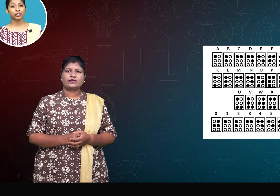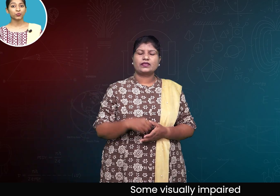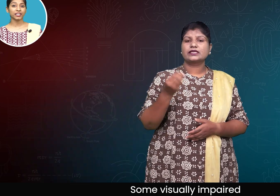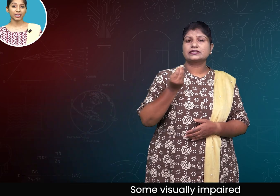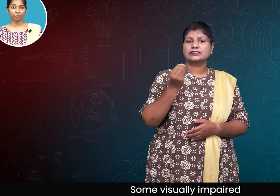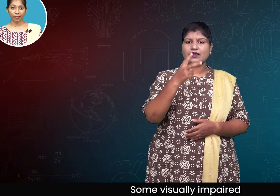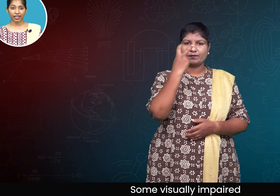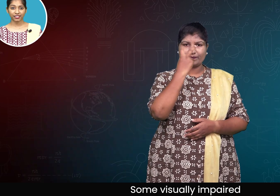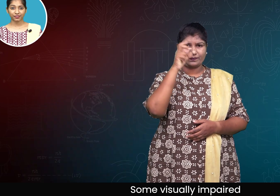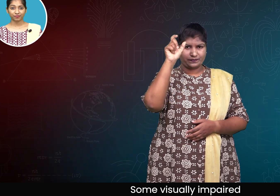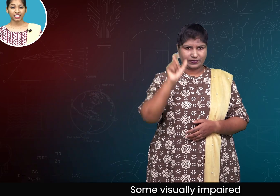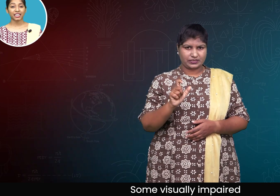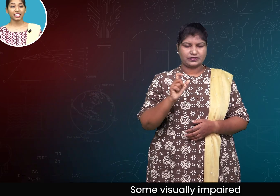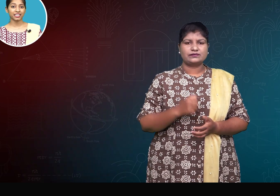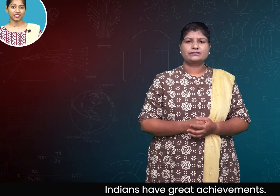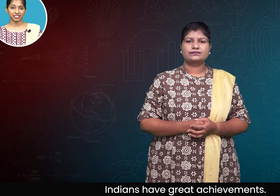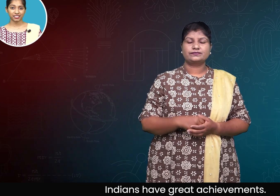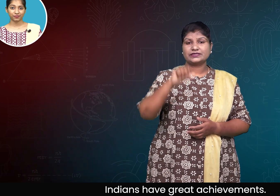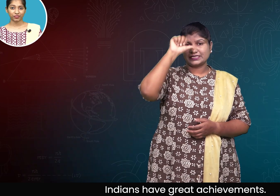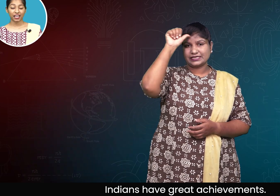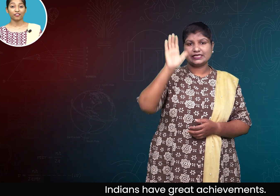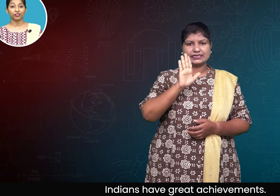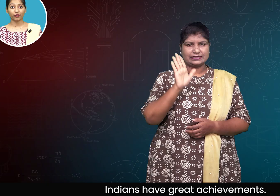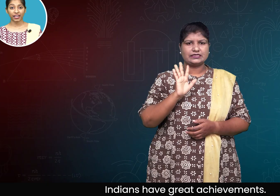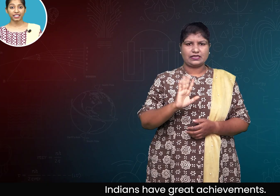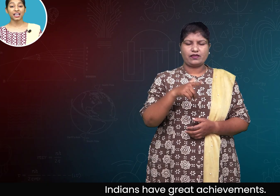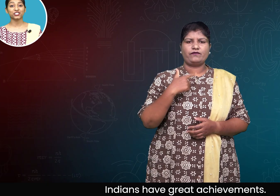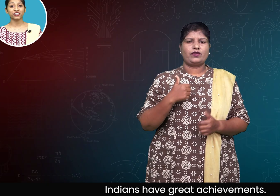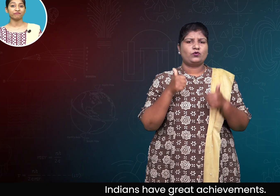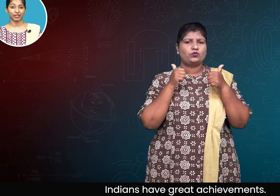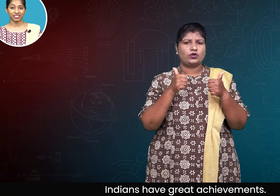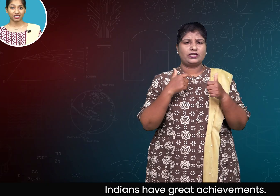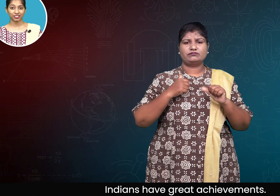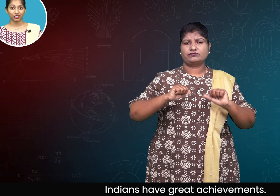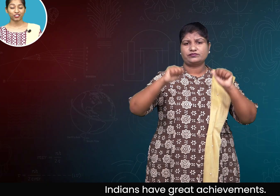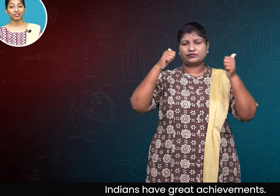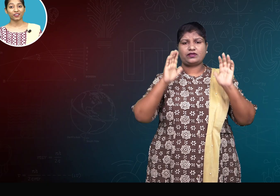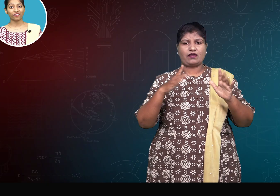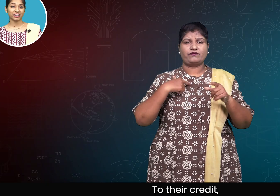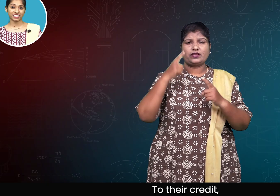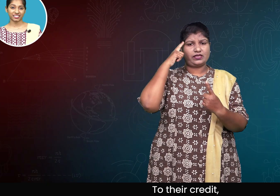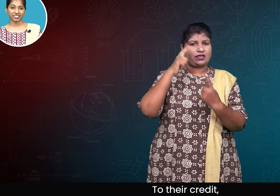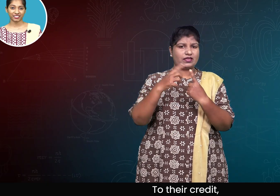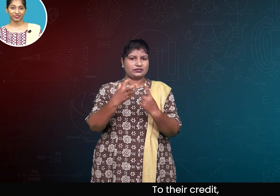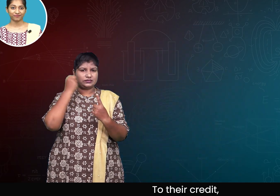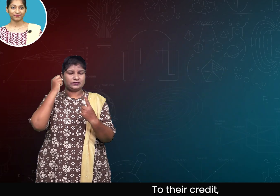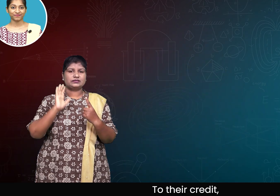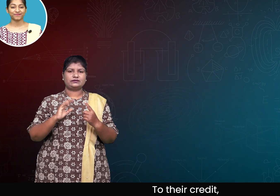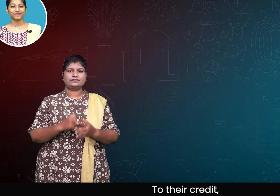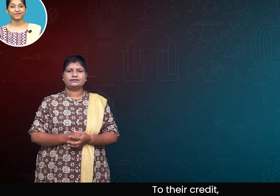Some visually impaired Indians have great achievements to their credit.